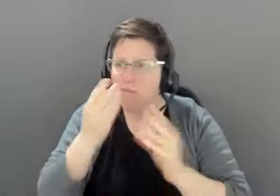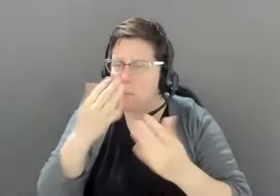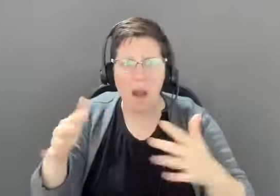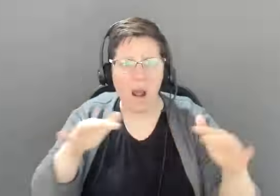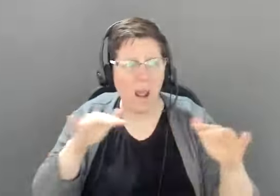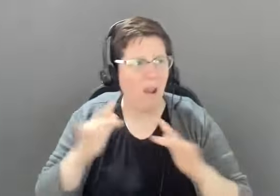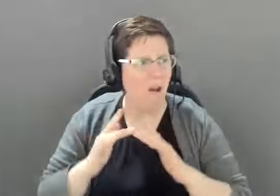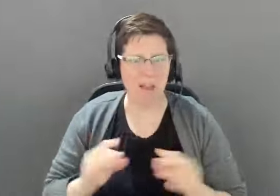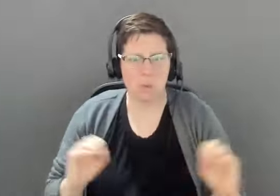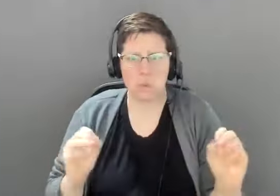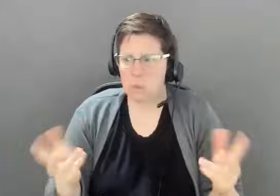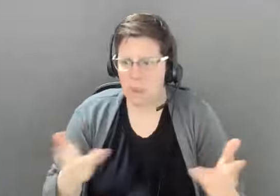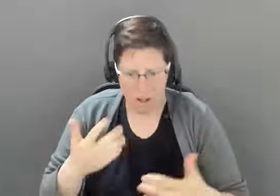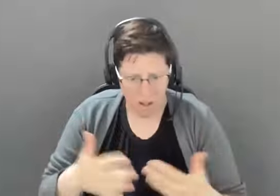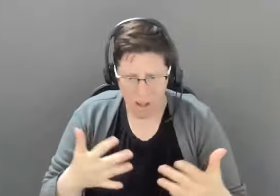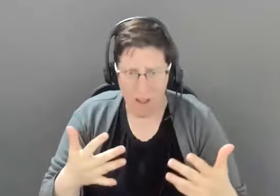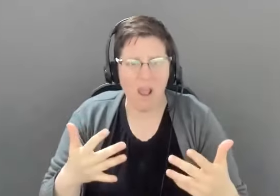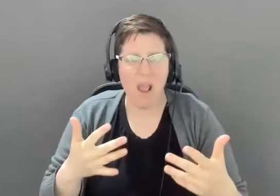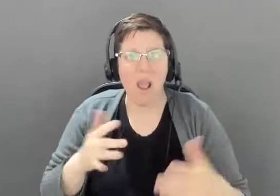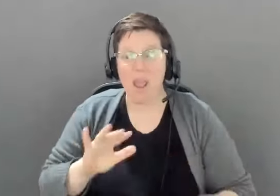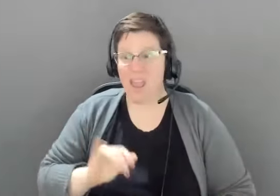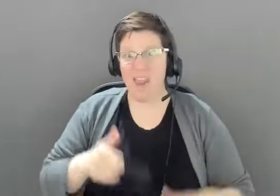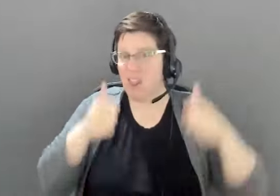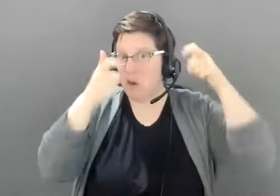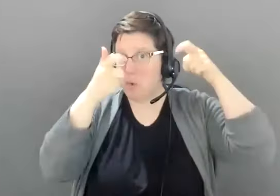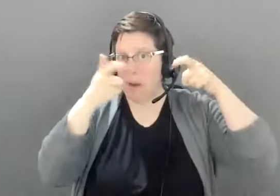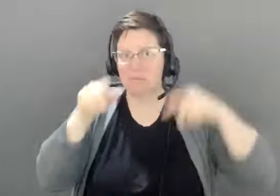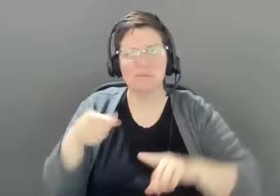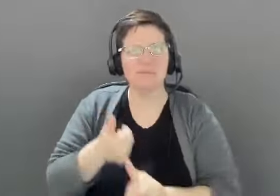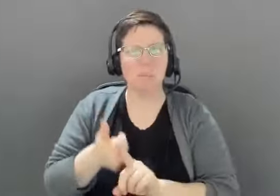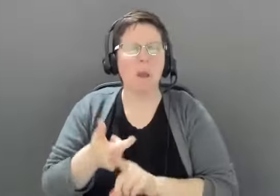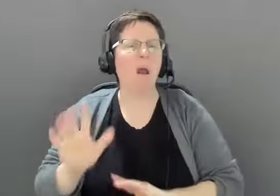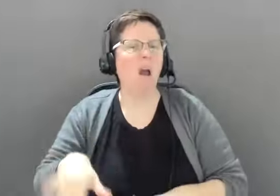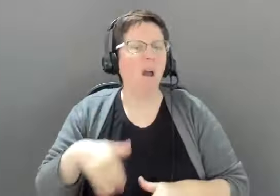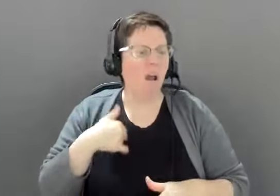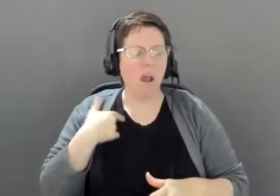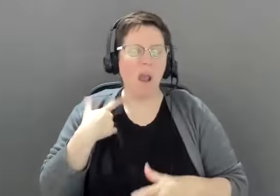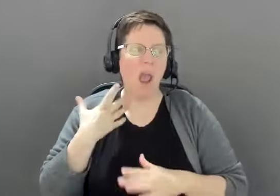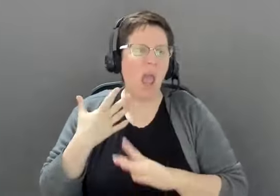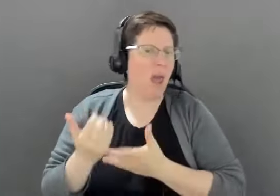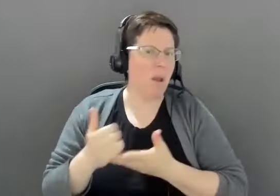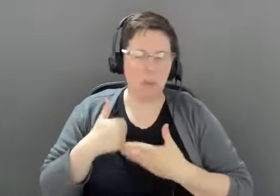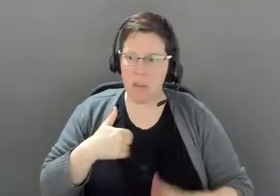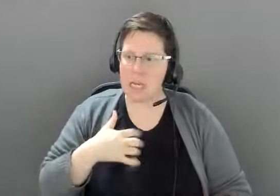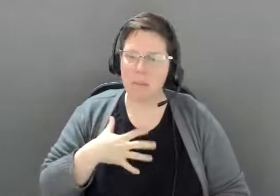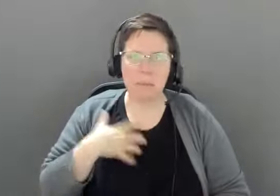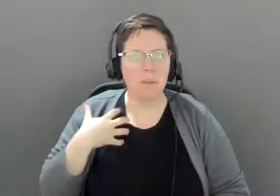online, and with a Crown that was too busy to help me, I became infuriated and also really